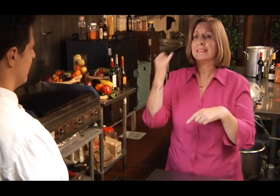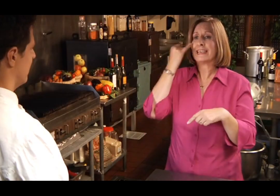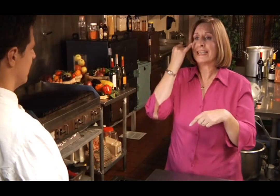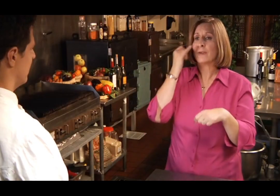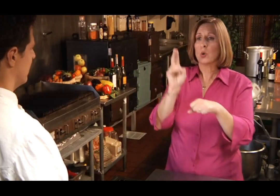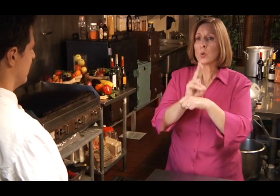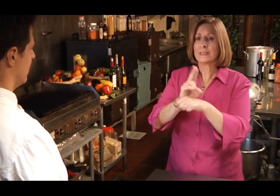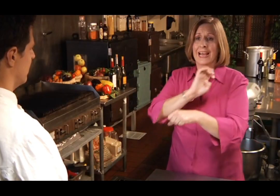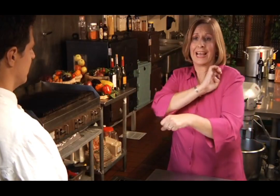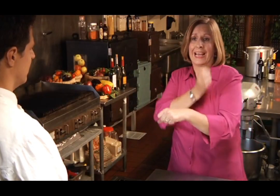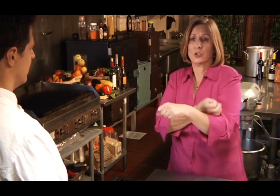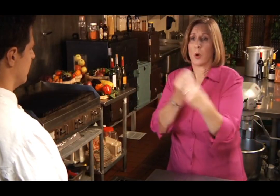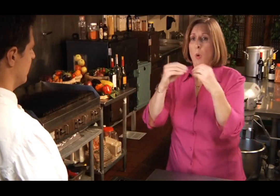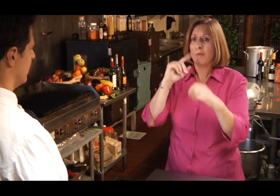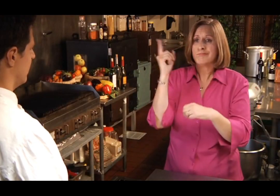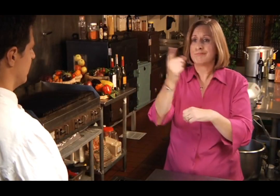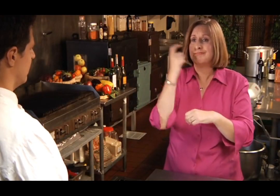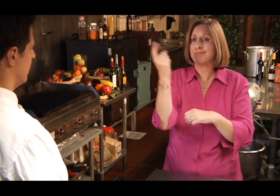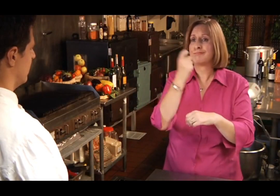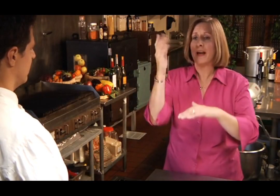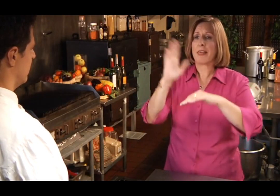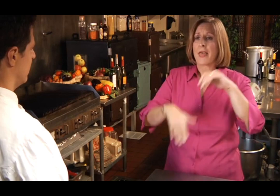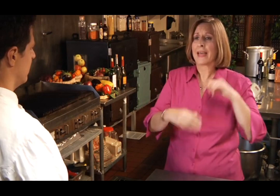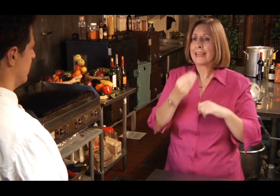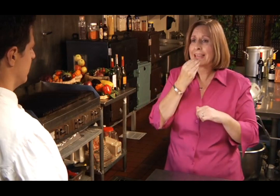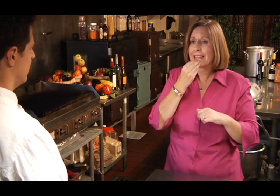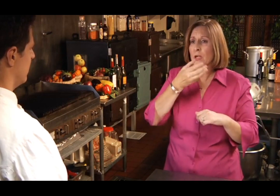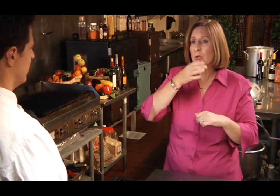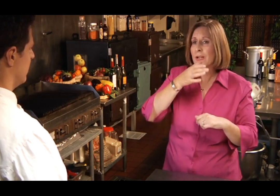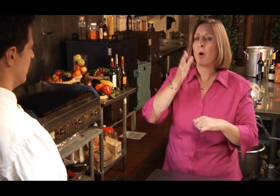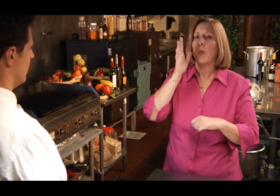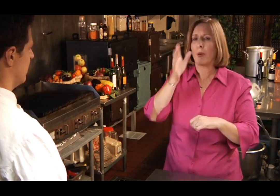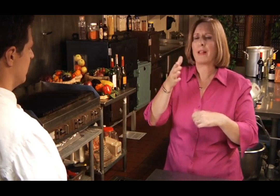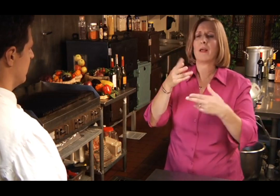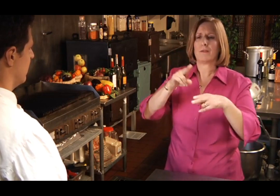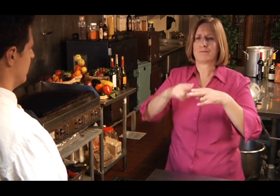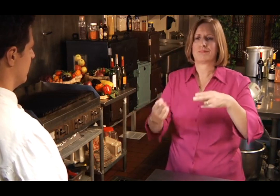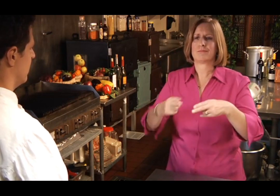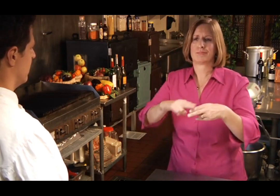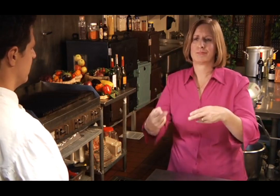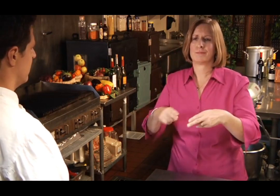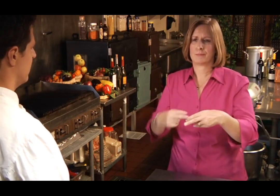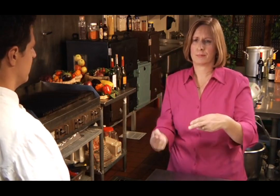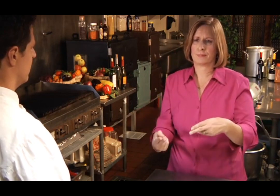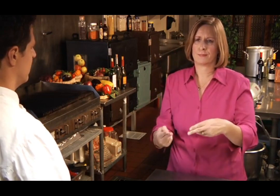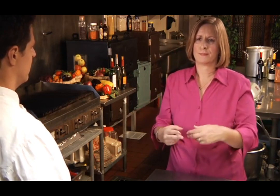On the other hand, if we use more energy than we consume, we will lose weight.